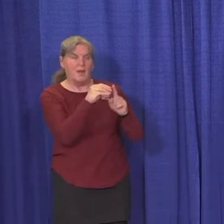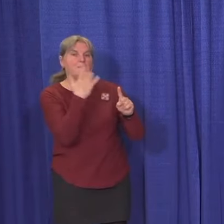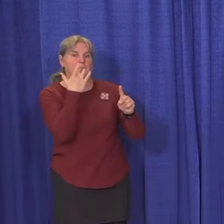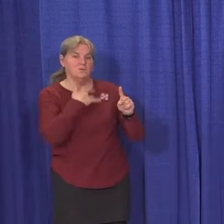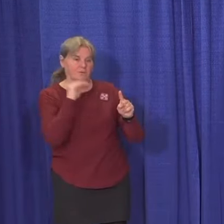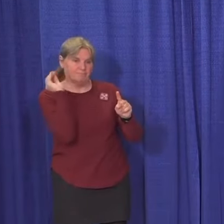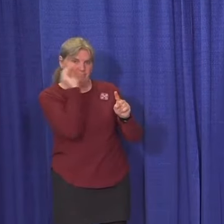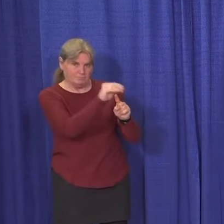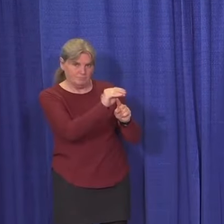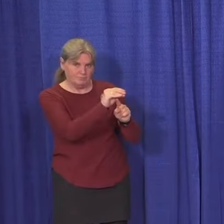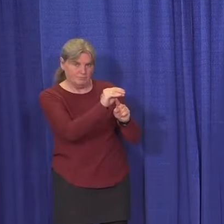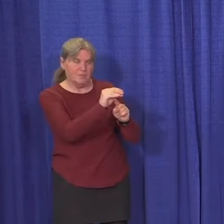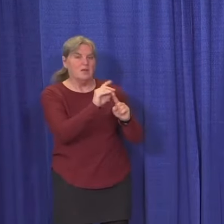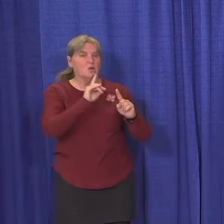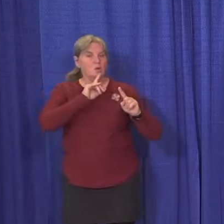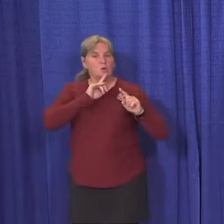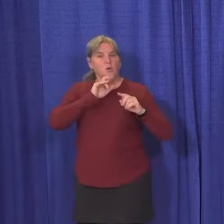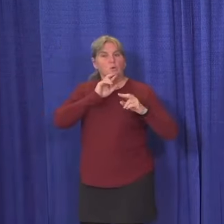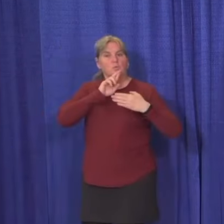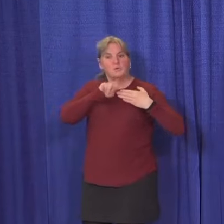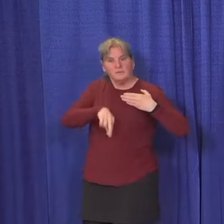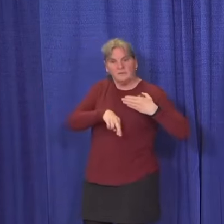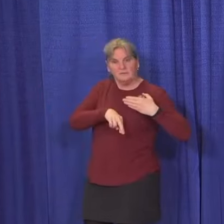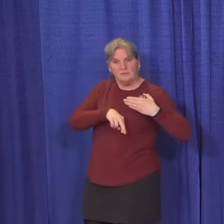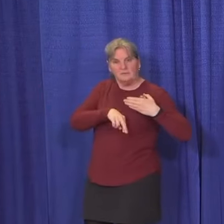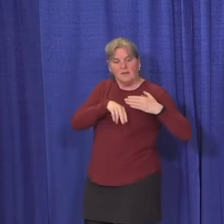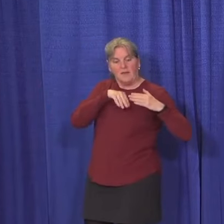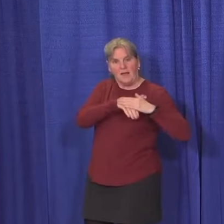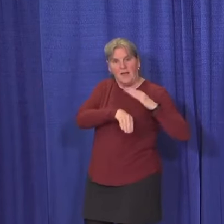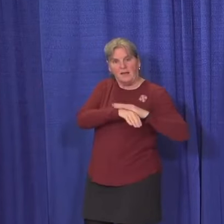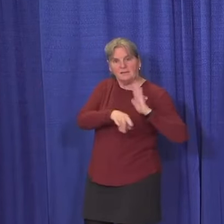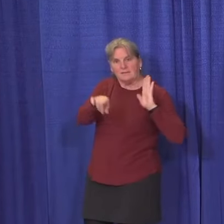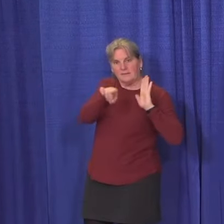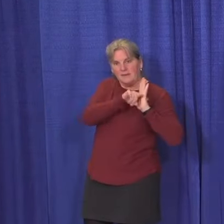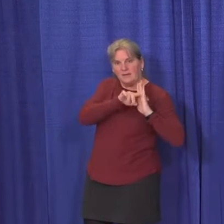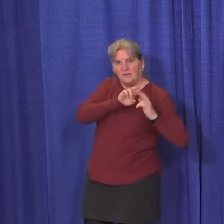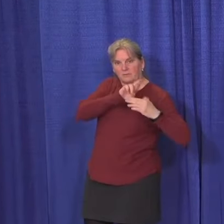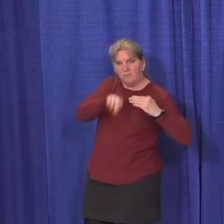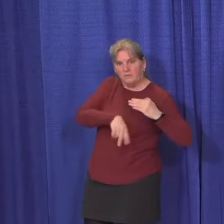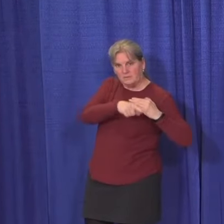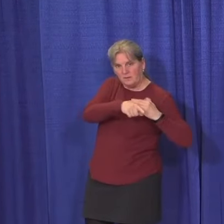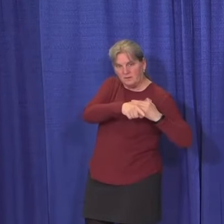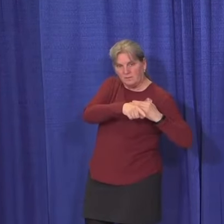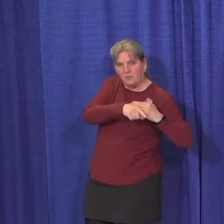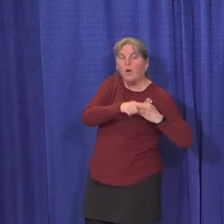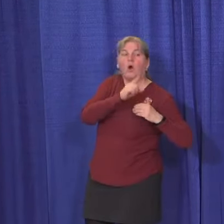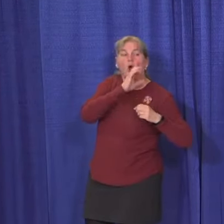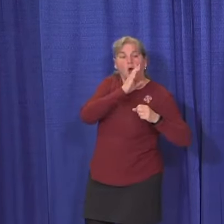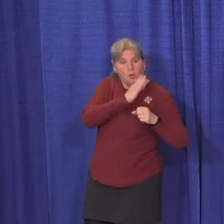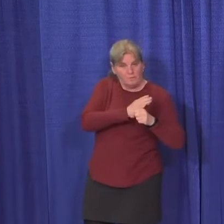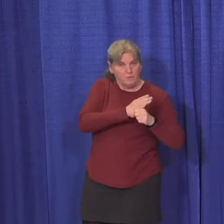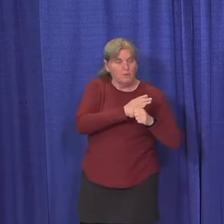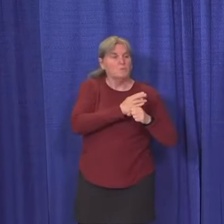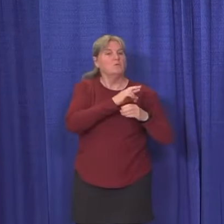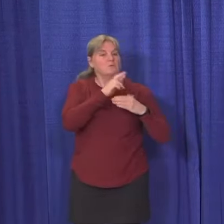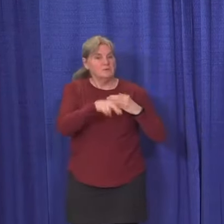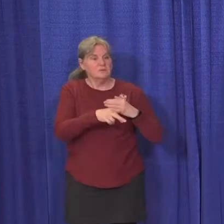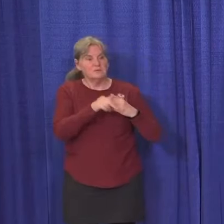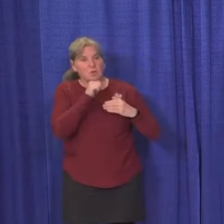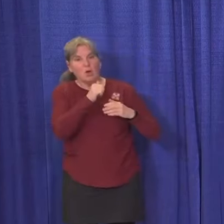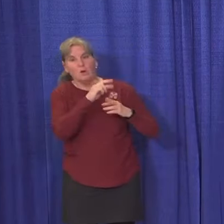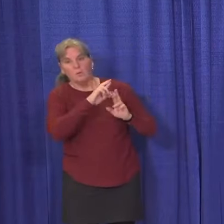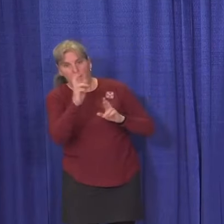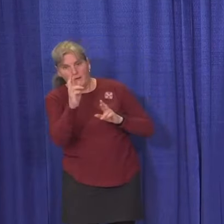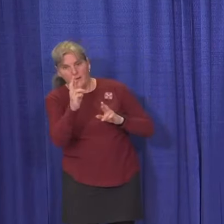date. Individuals will be able to access their negative test results or receive confirmation if results are not ready and